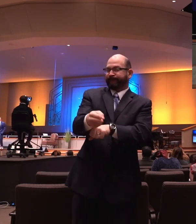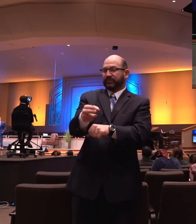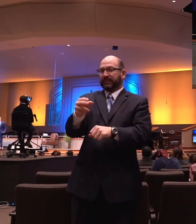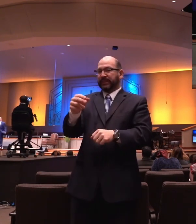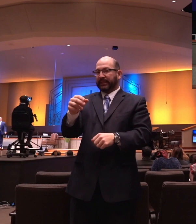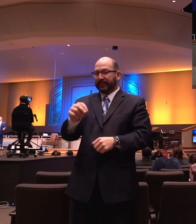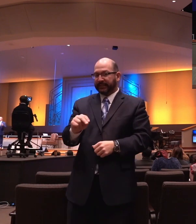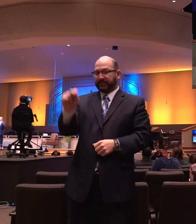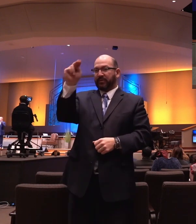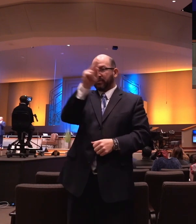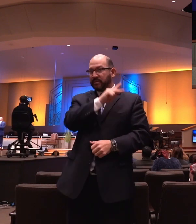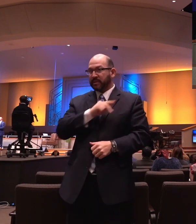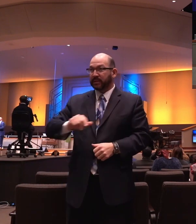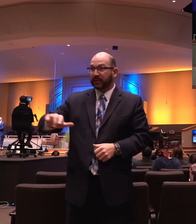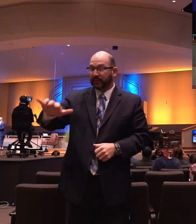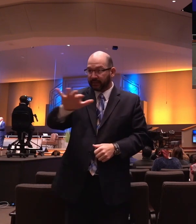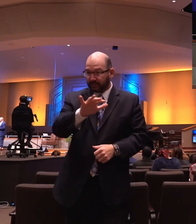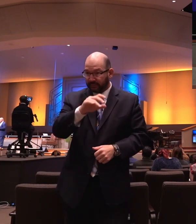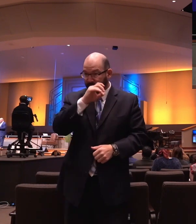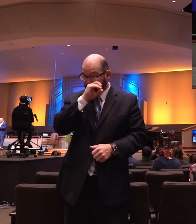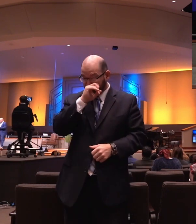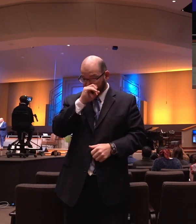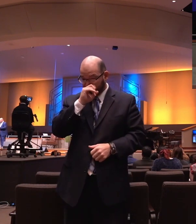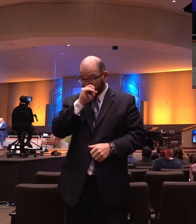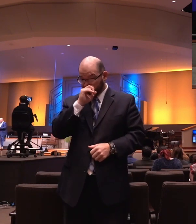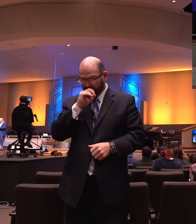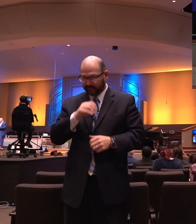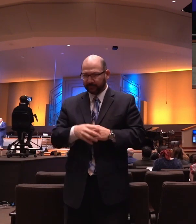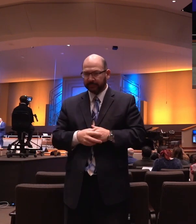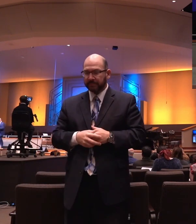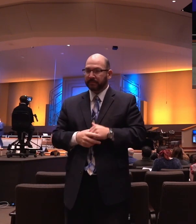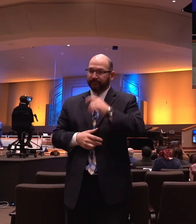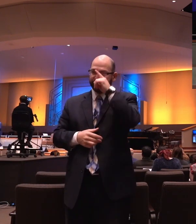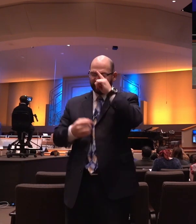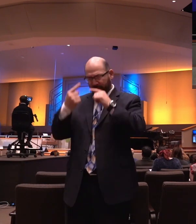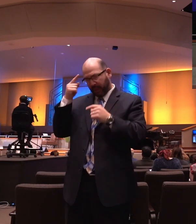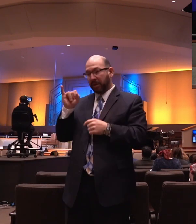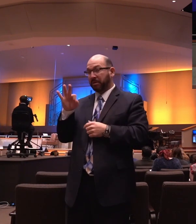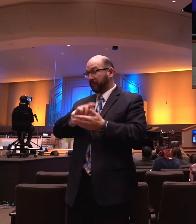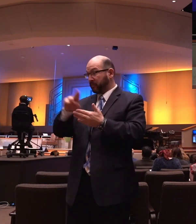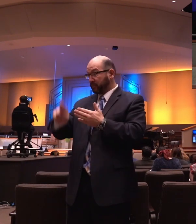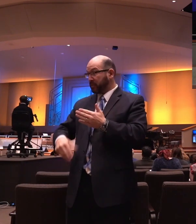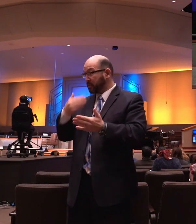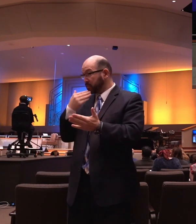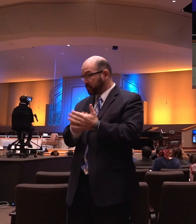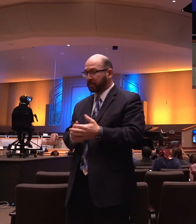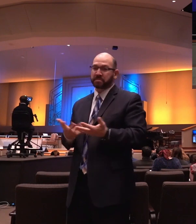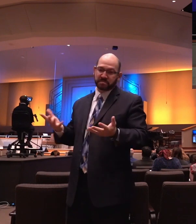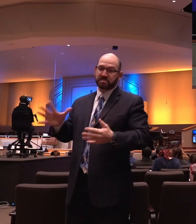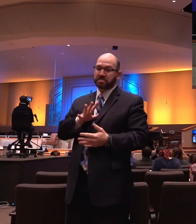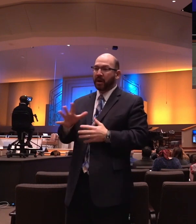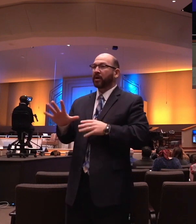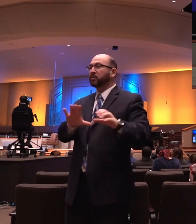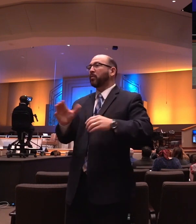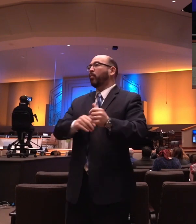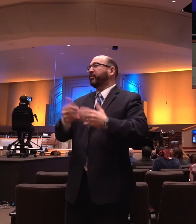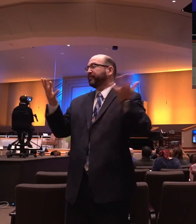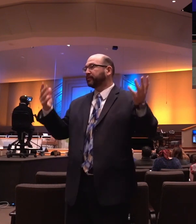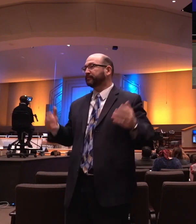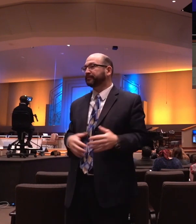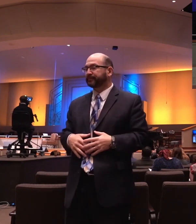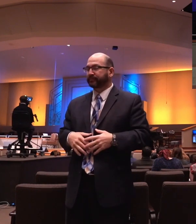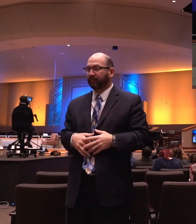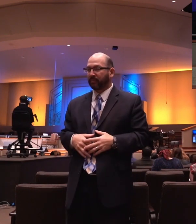the old in-justifies-the-means mentality. It's very simple. If it's not